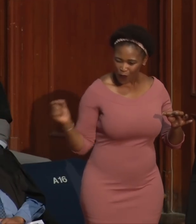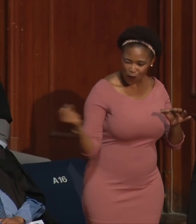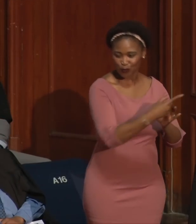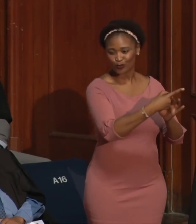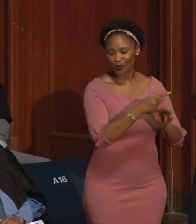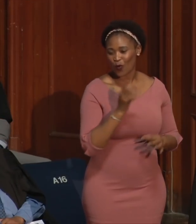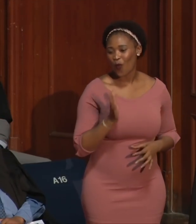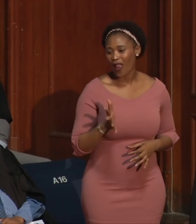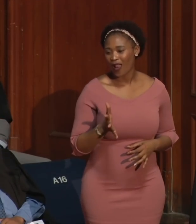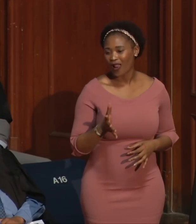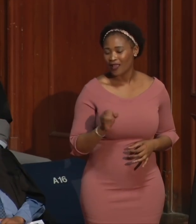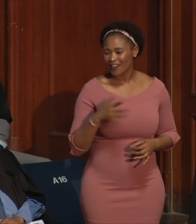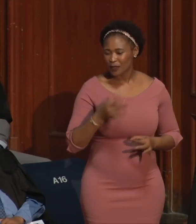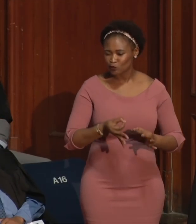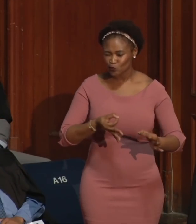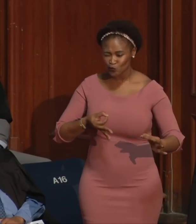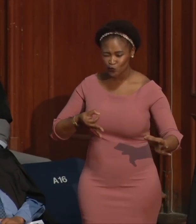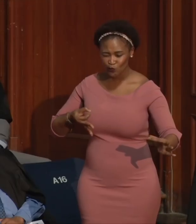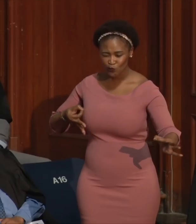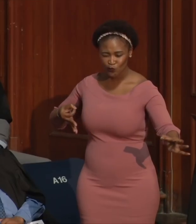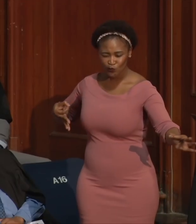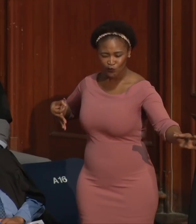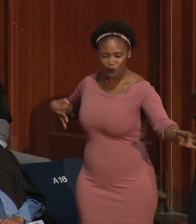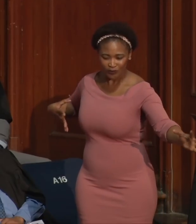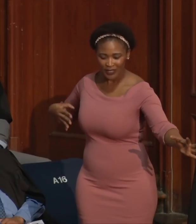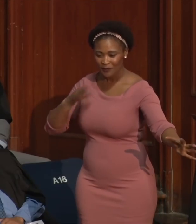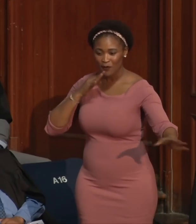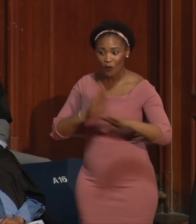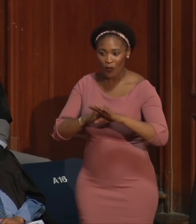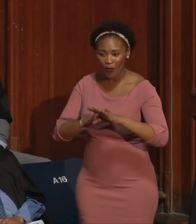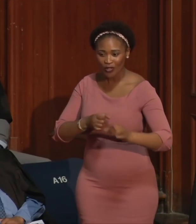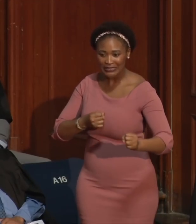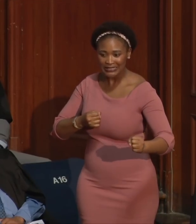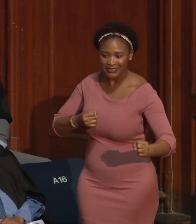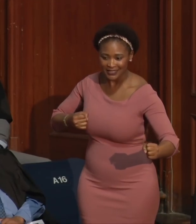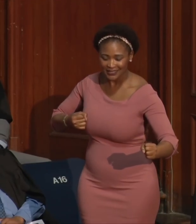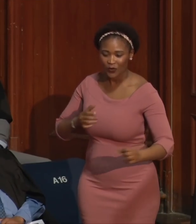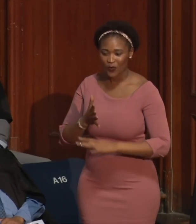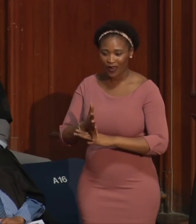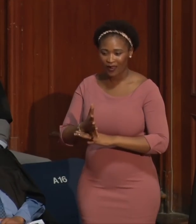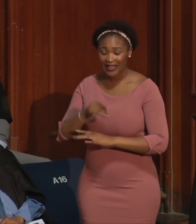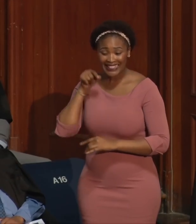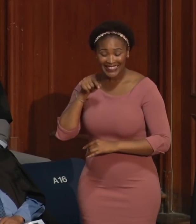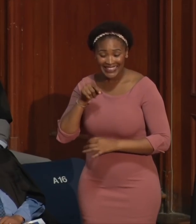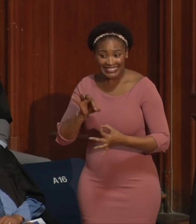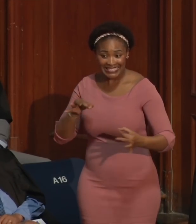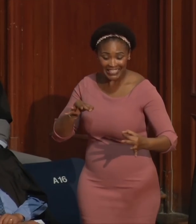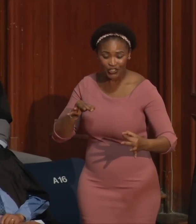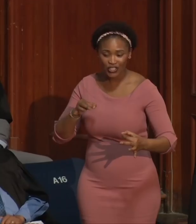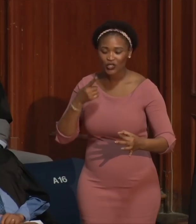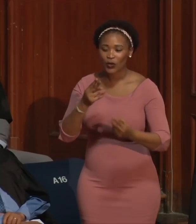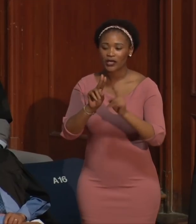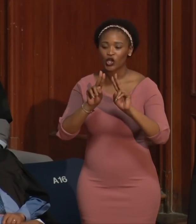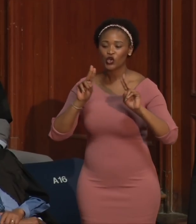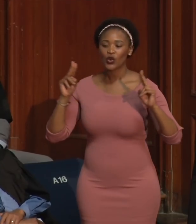right? And the harder I pull at it, the greater the tension. This creative tension is a